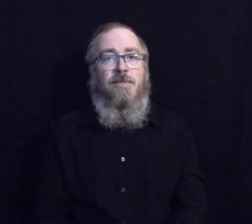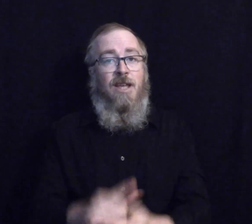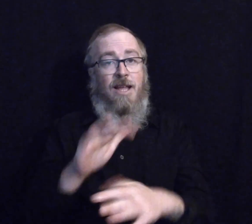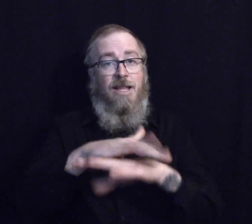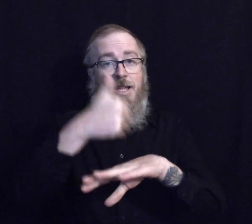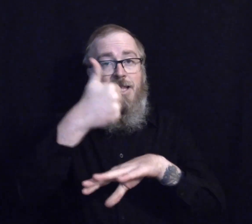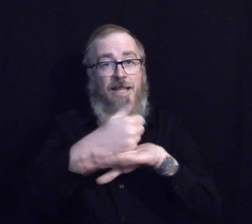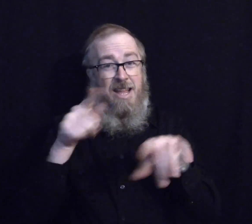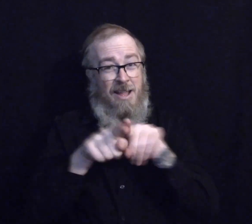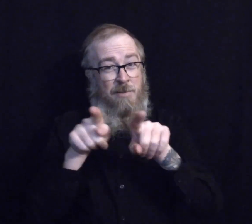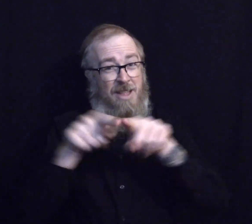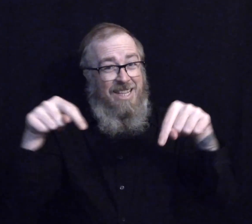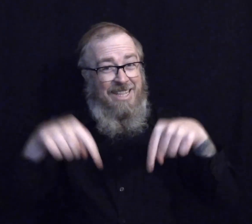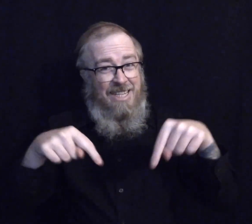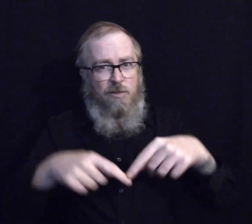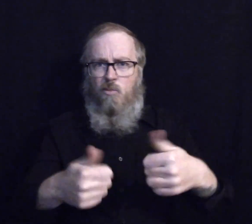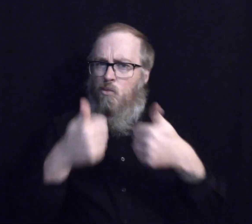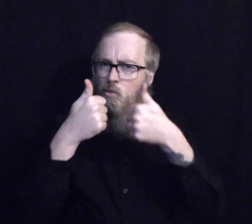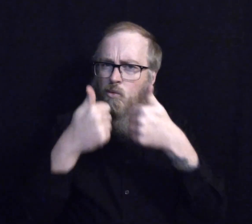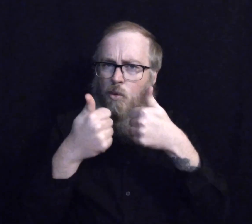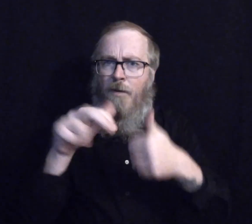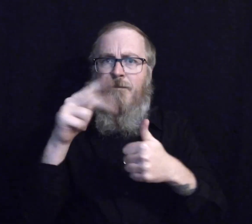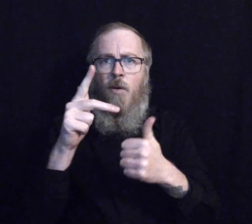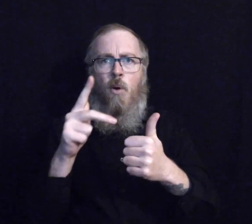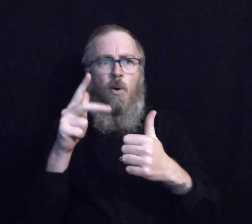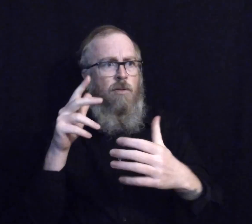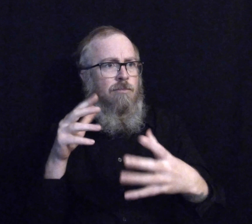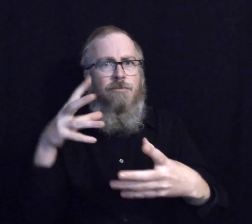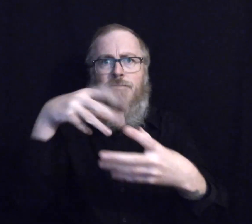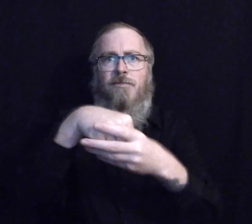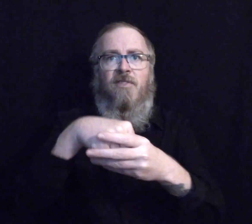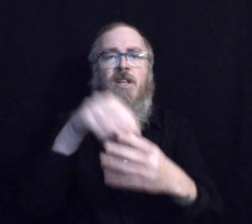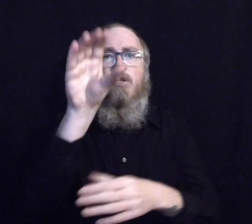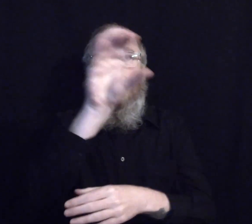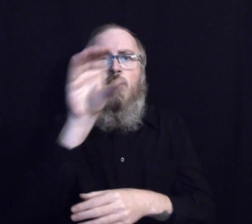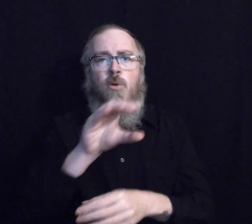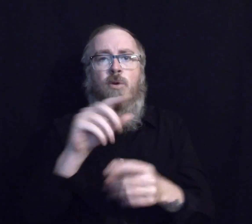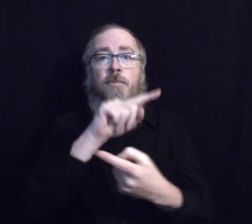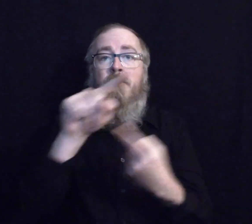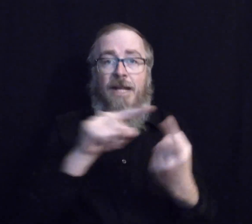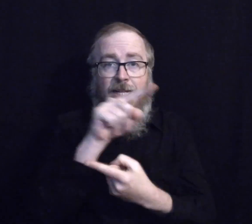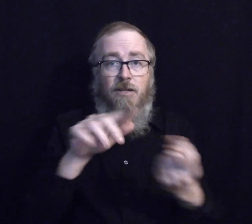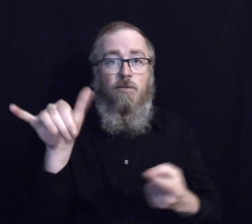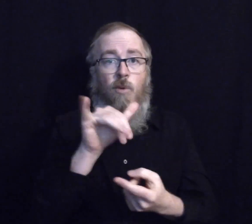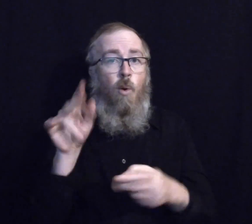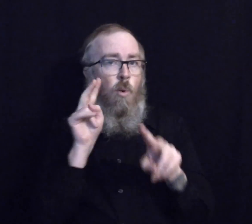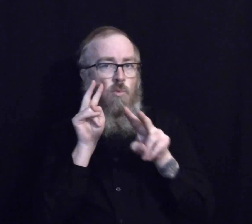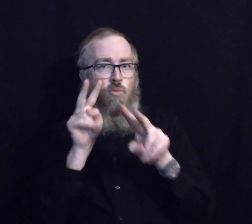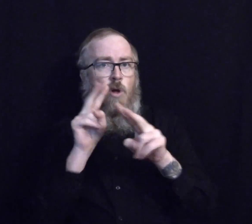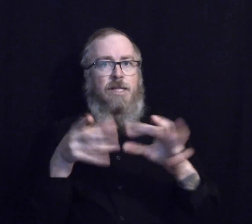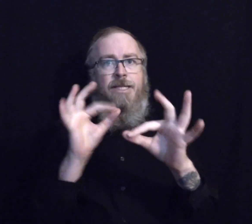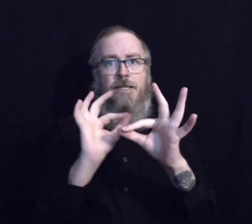A setup like this is great for participating in Zoom meetings or watching anything that's being interpreted